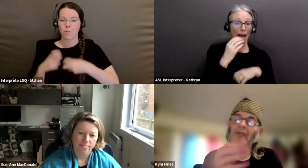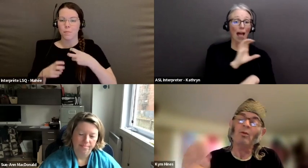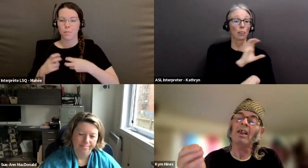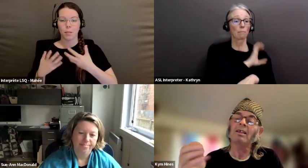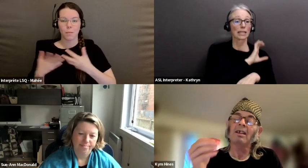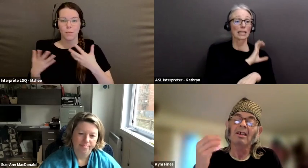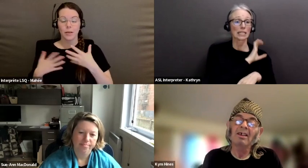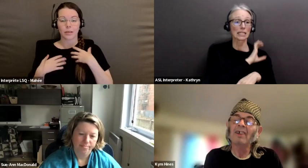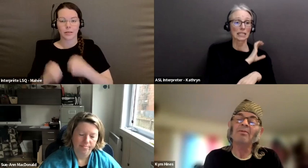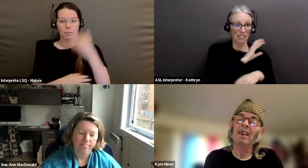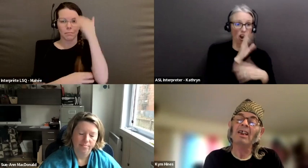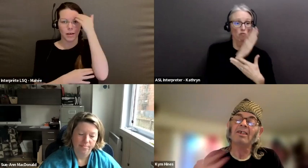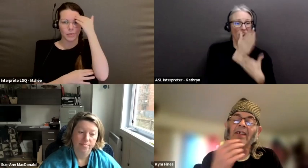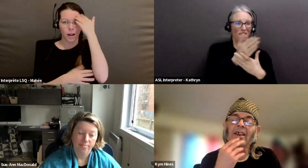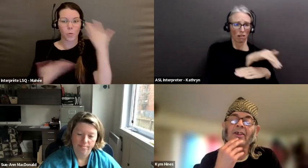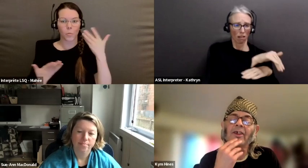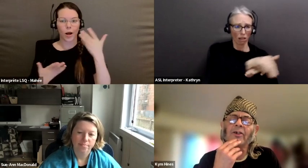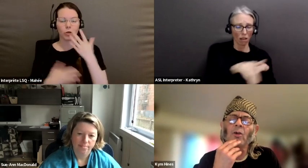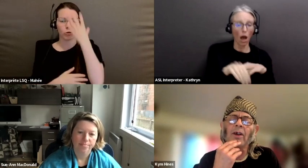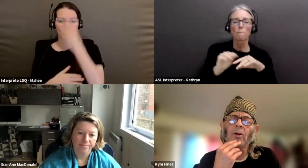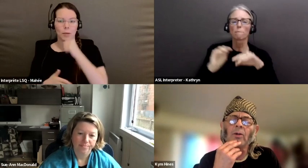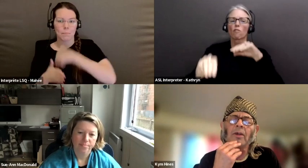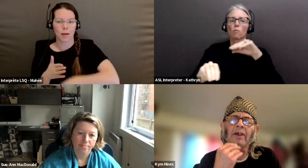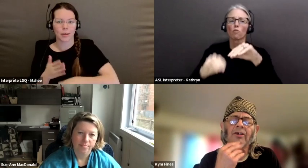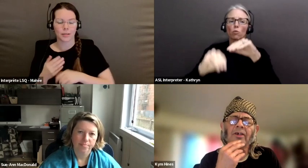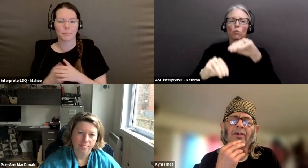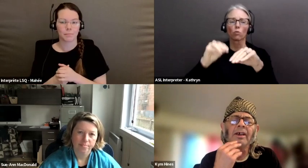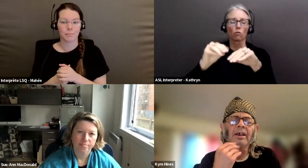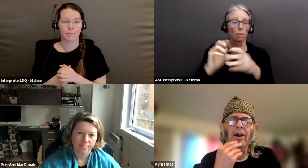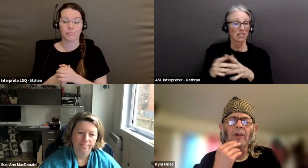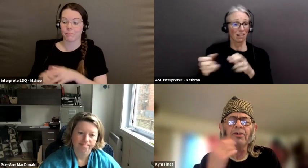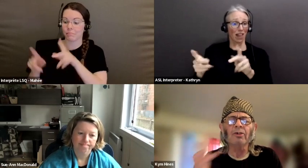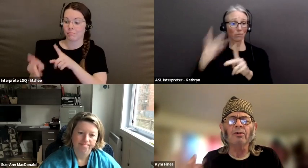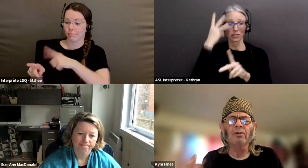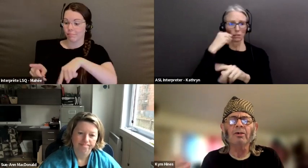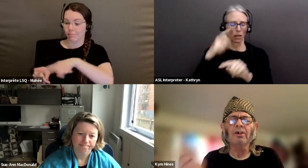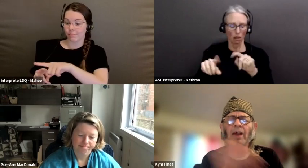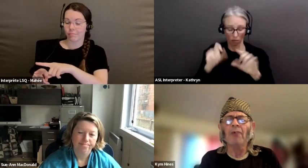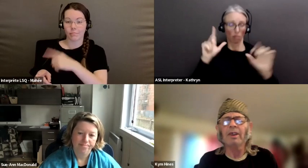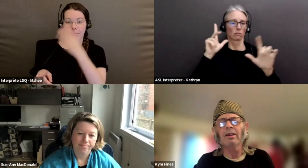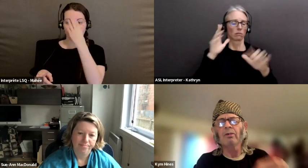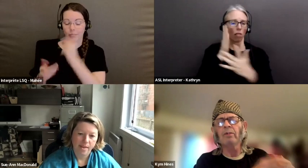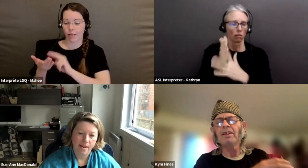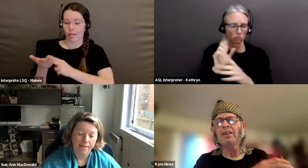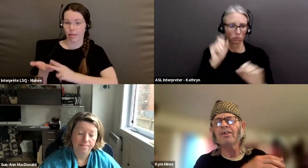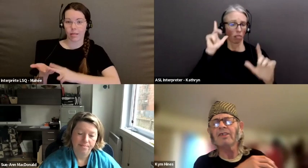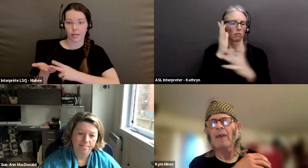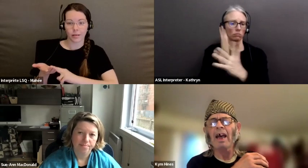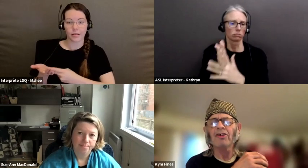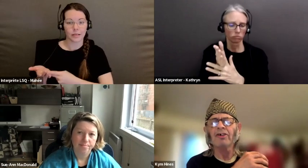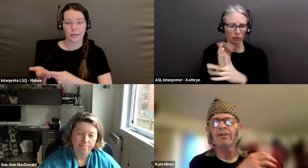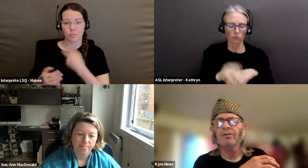keeping them awake and kind of feeding into that. It's quite horrible, actually. So, you know, having right to